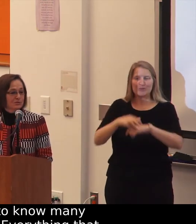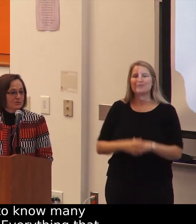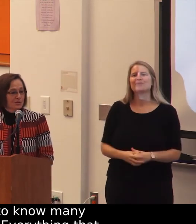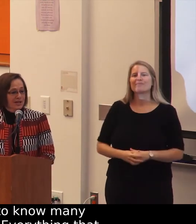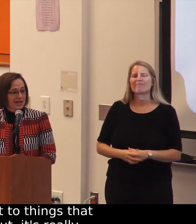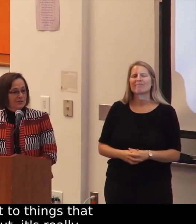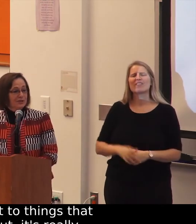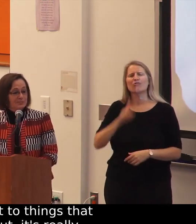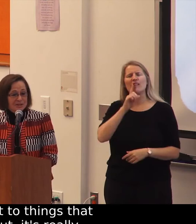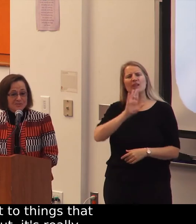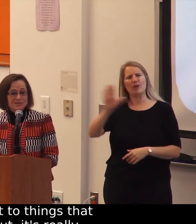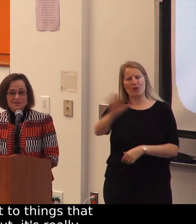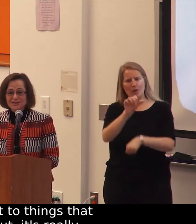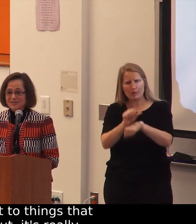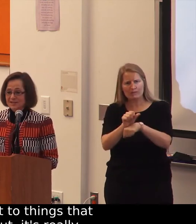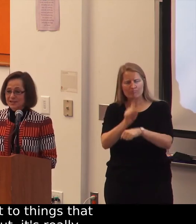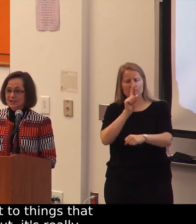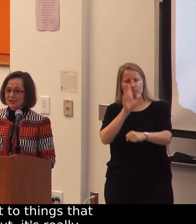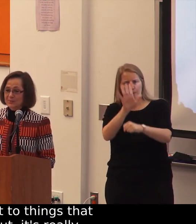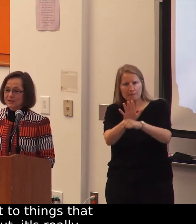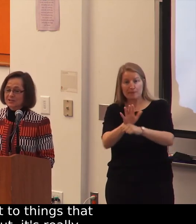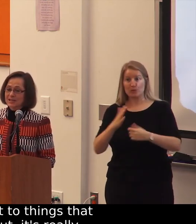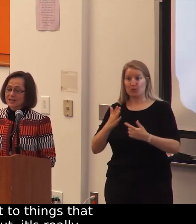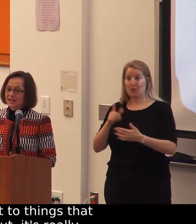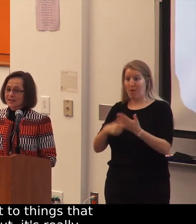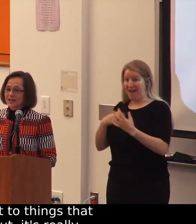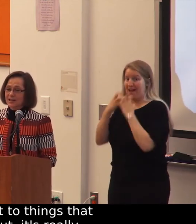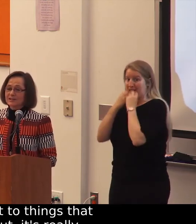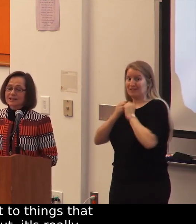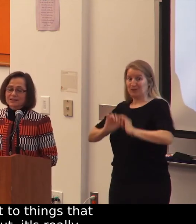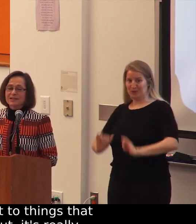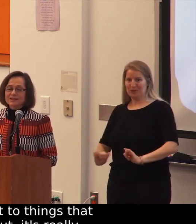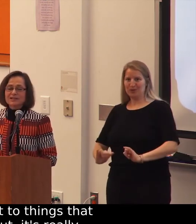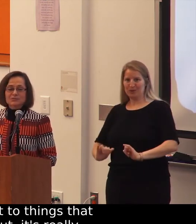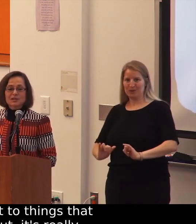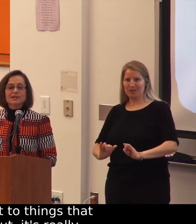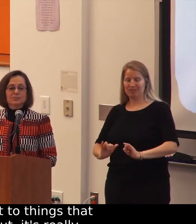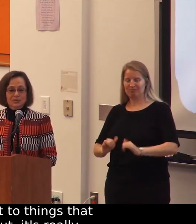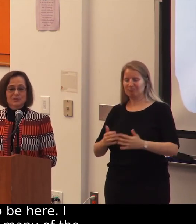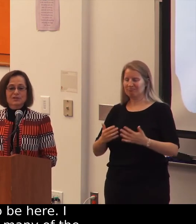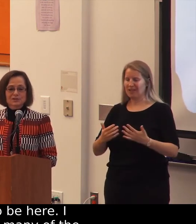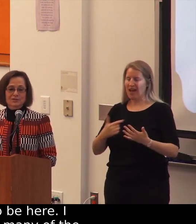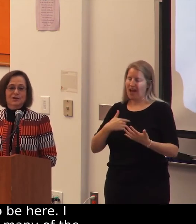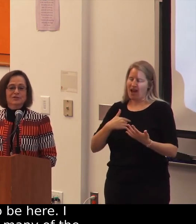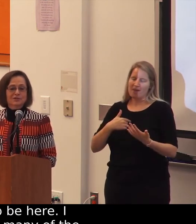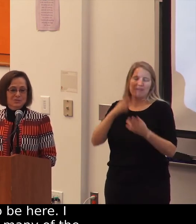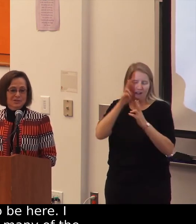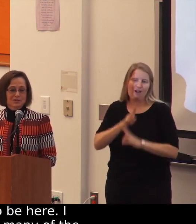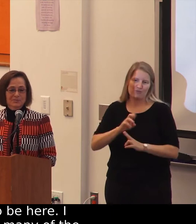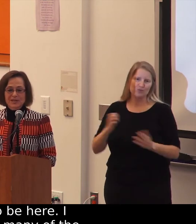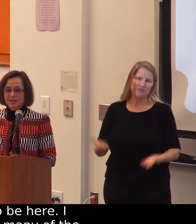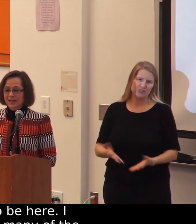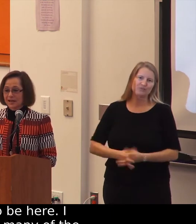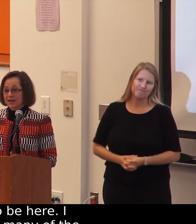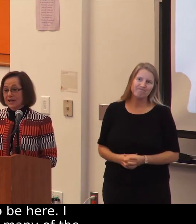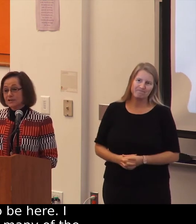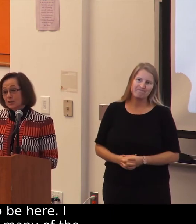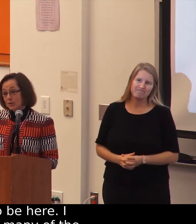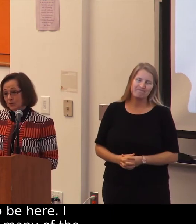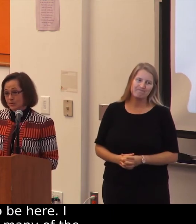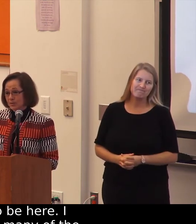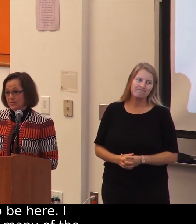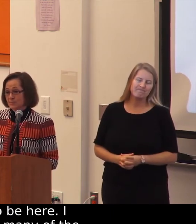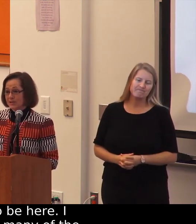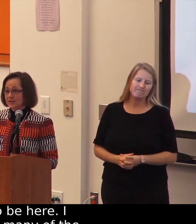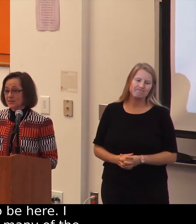that you do and your commitment to things that I care about, it's really a privilege and an honor to be here. I